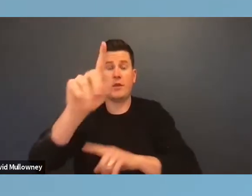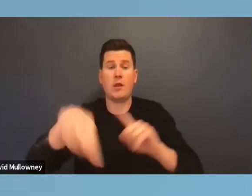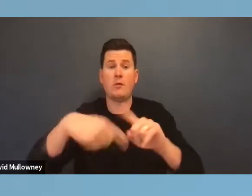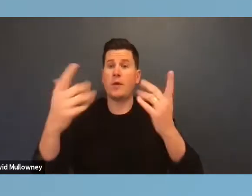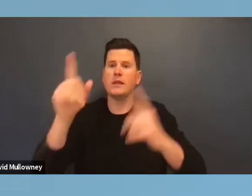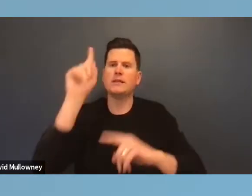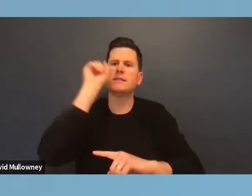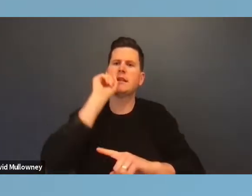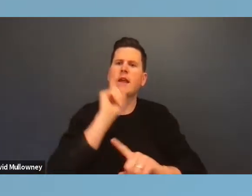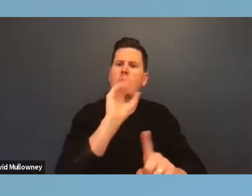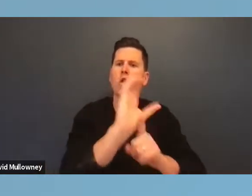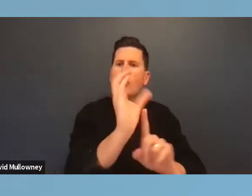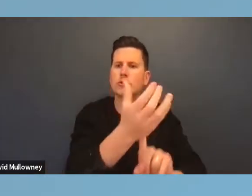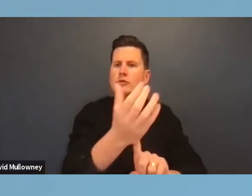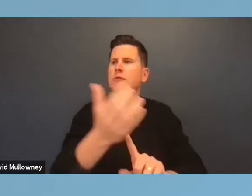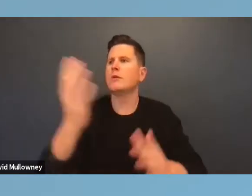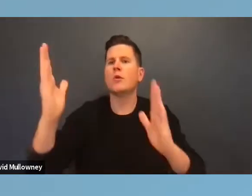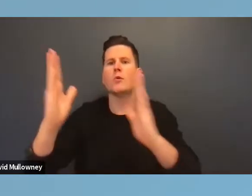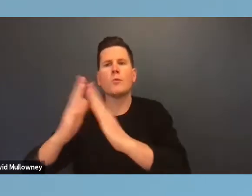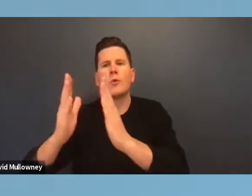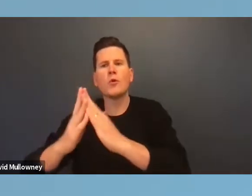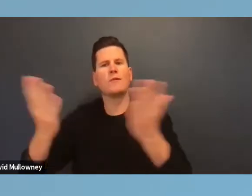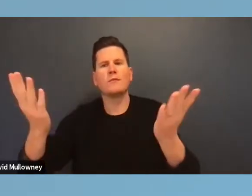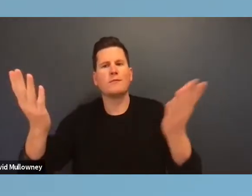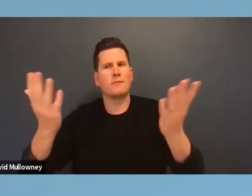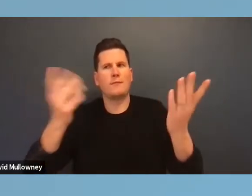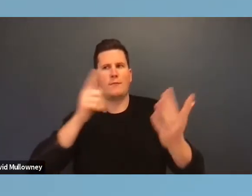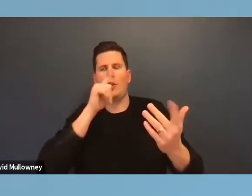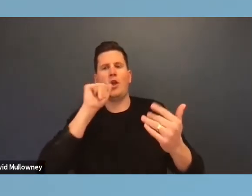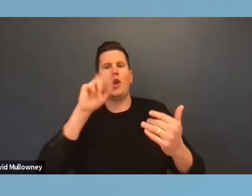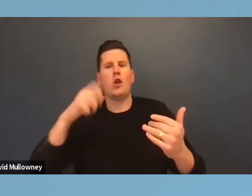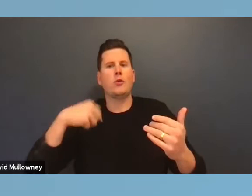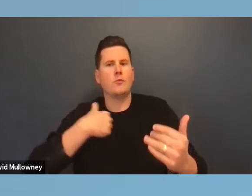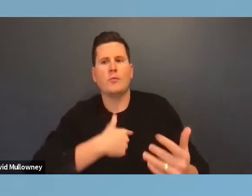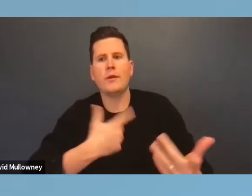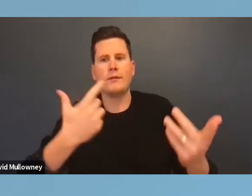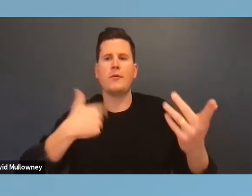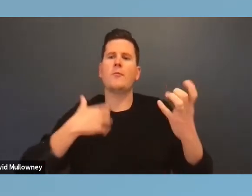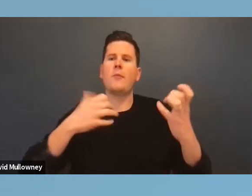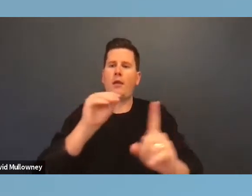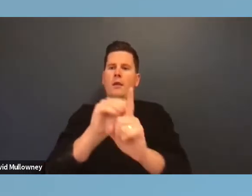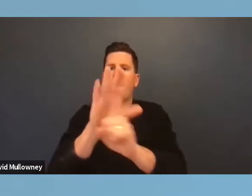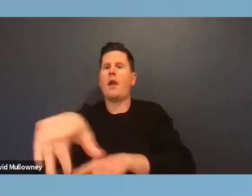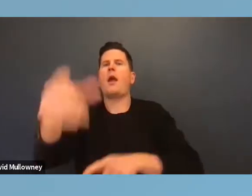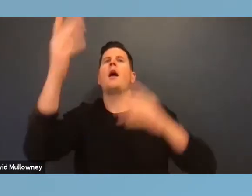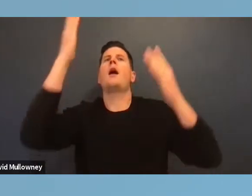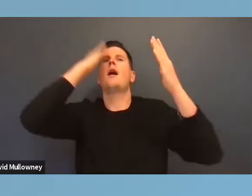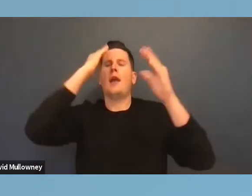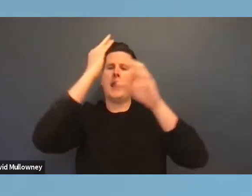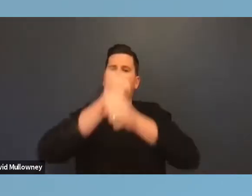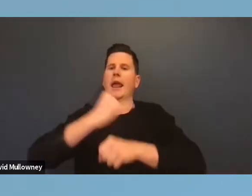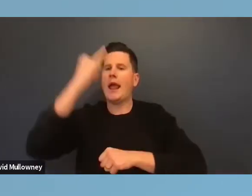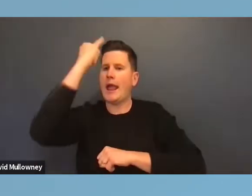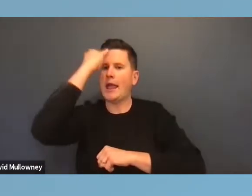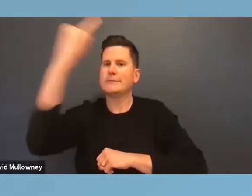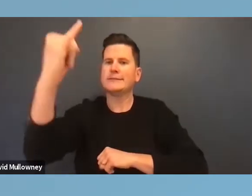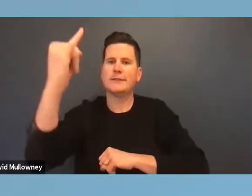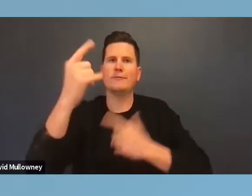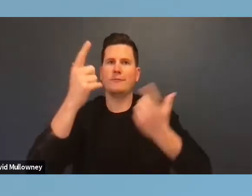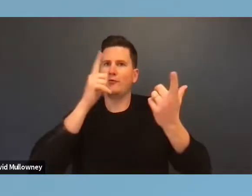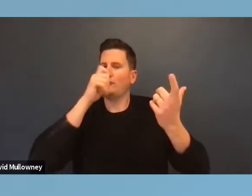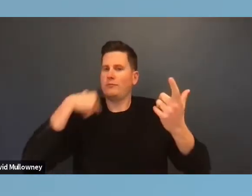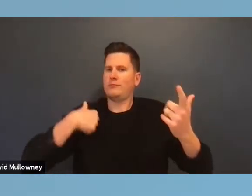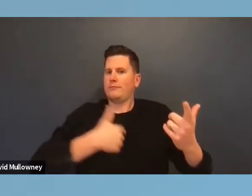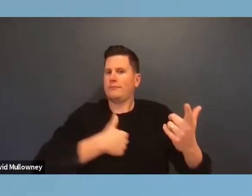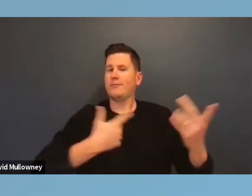My presentation today is about deaf culture and community and who we are, and we want to expose you and